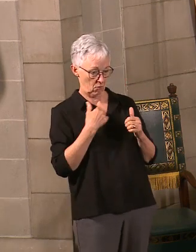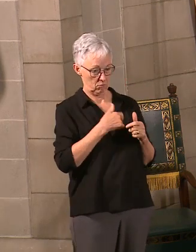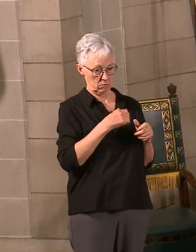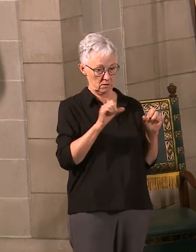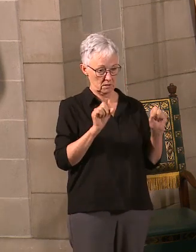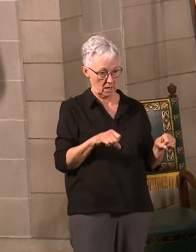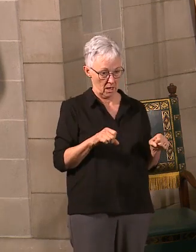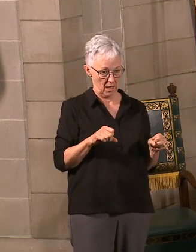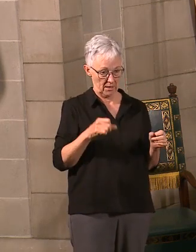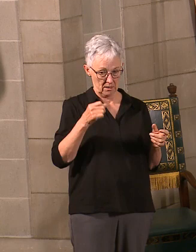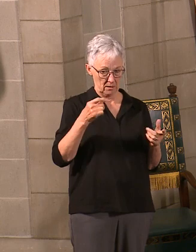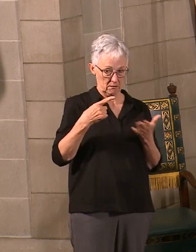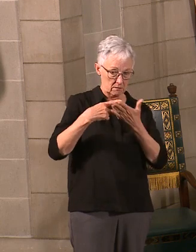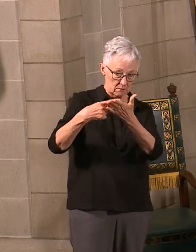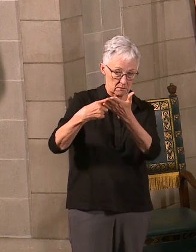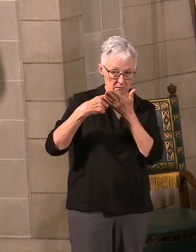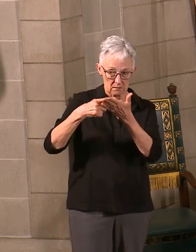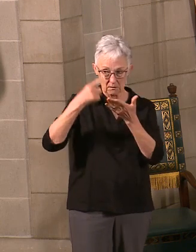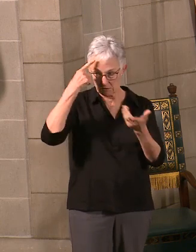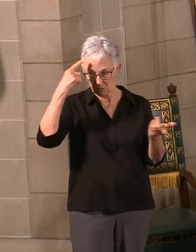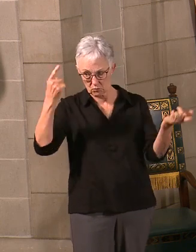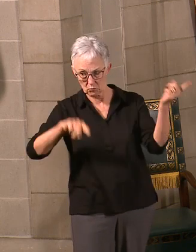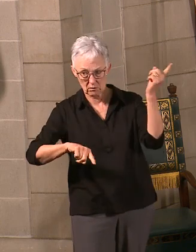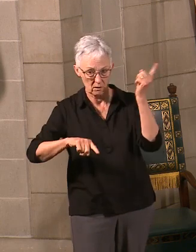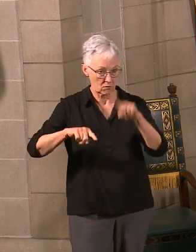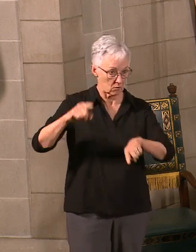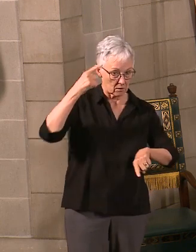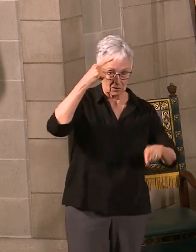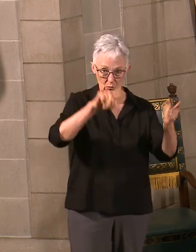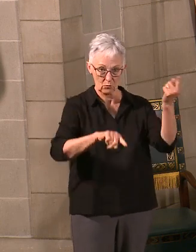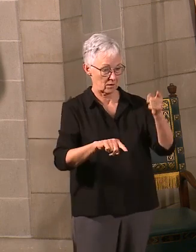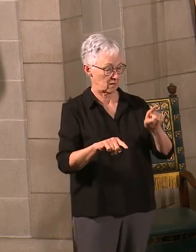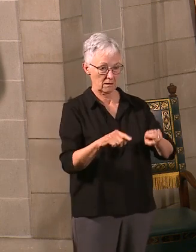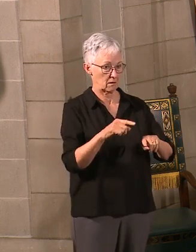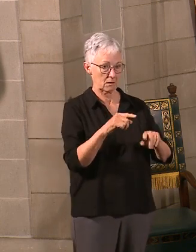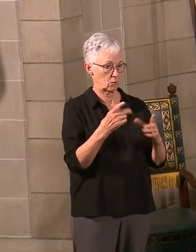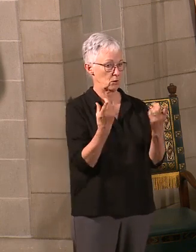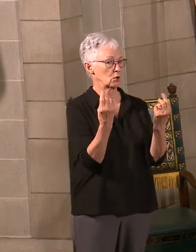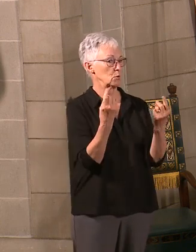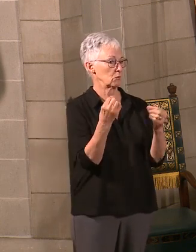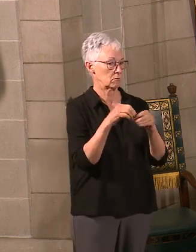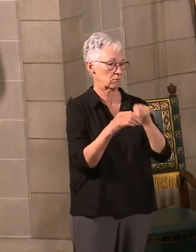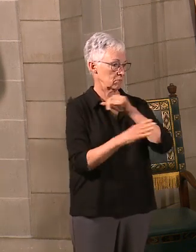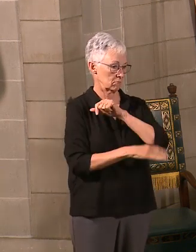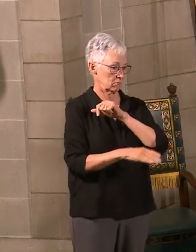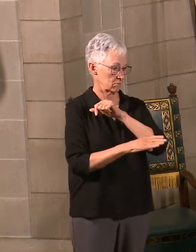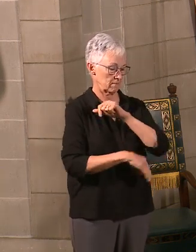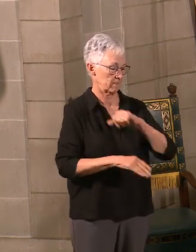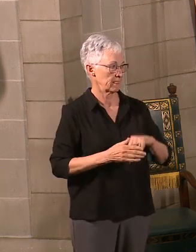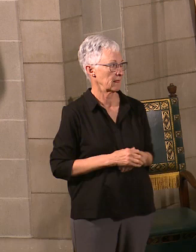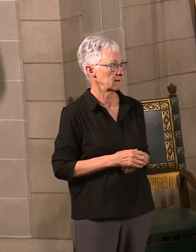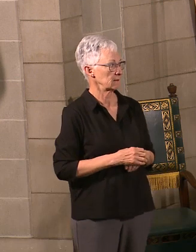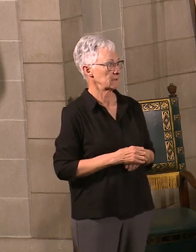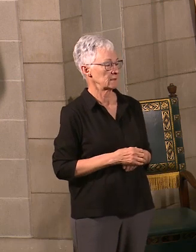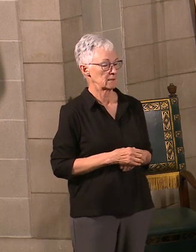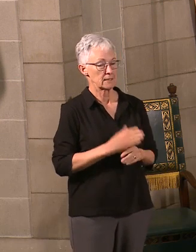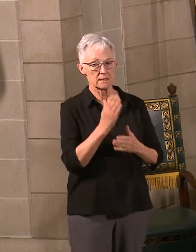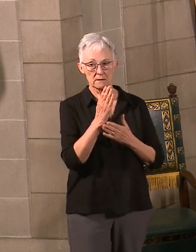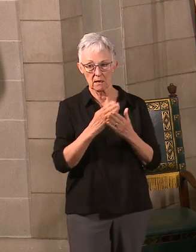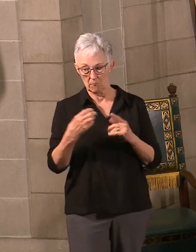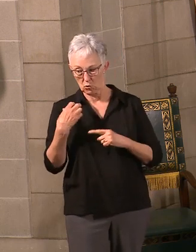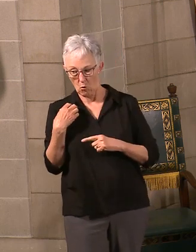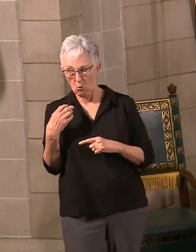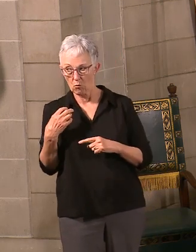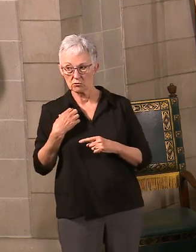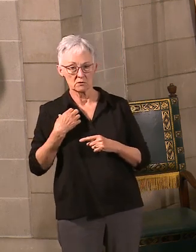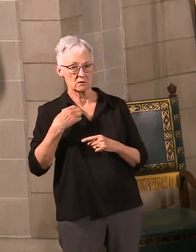130 teams and all the Power 5 and the Group of 5 components of that. And what I've heard is from coaches and athletic directors